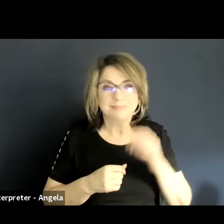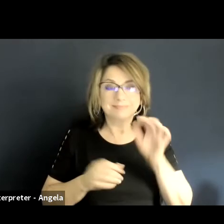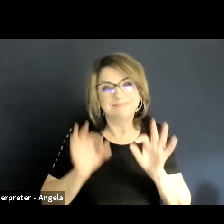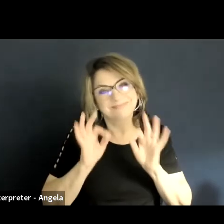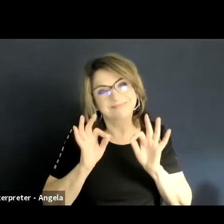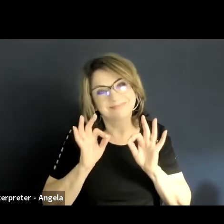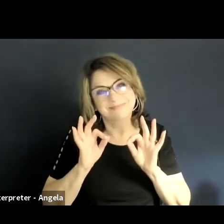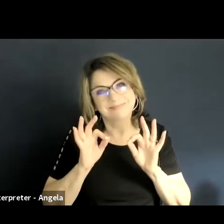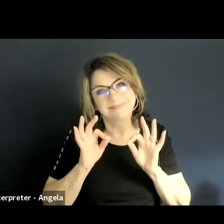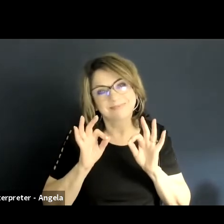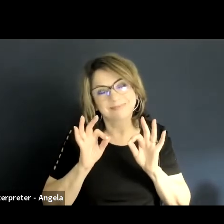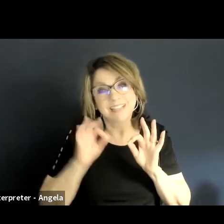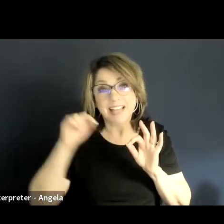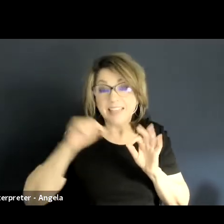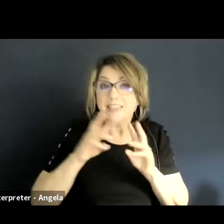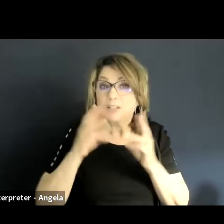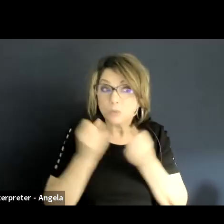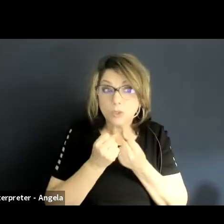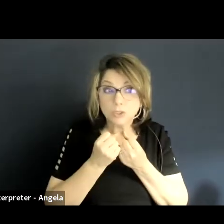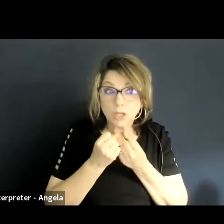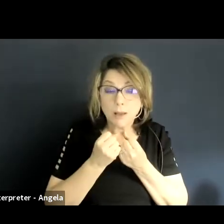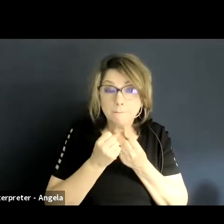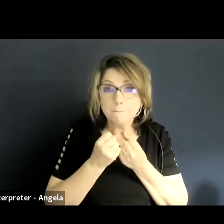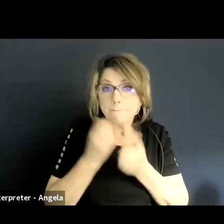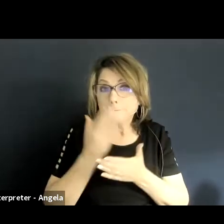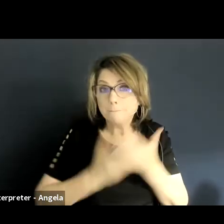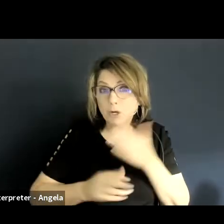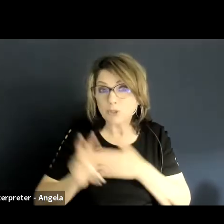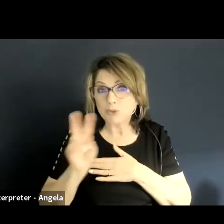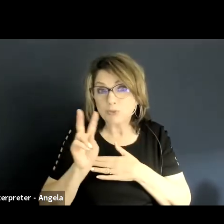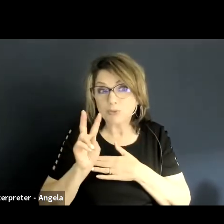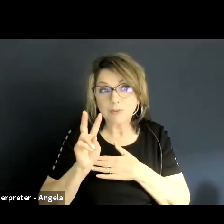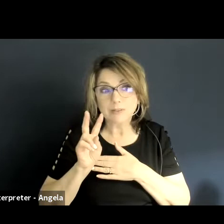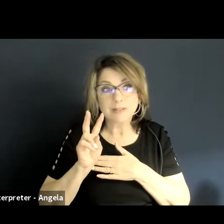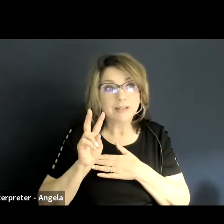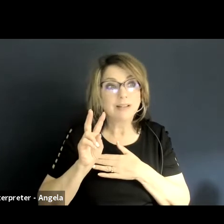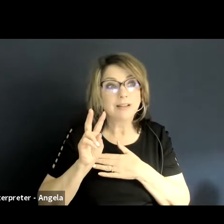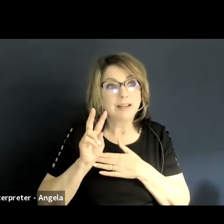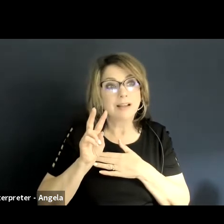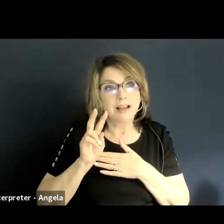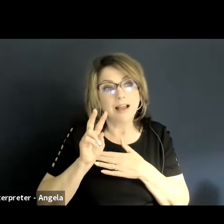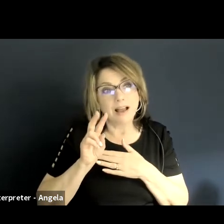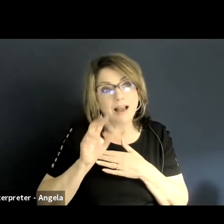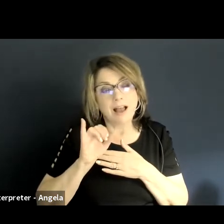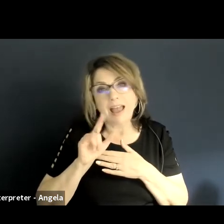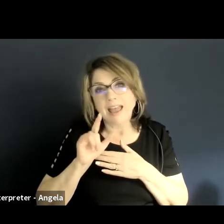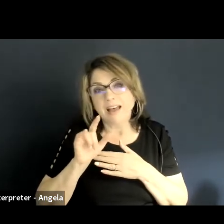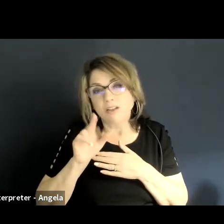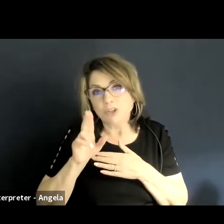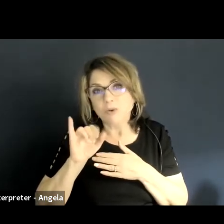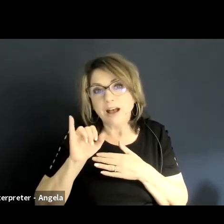Perfect. And so this workshop is going to be the part 2 ILRU ILNet